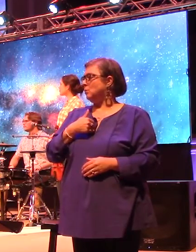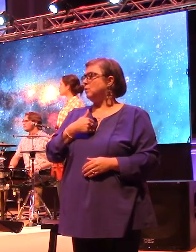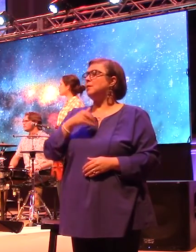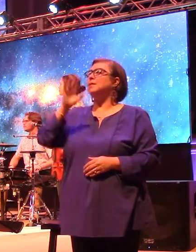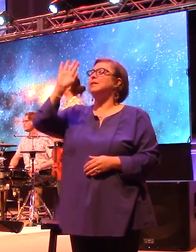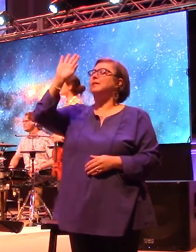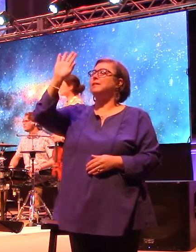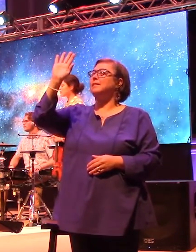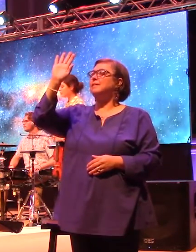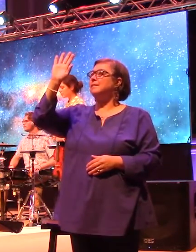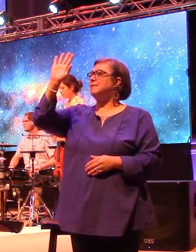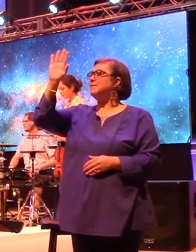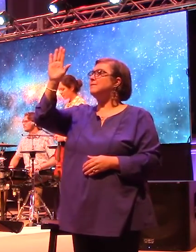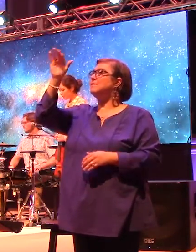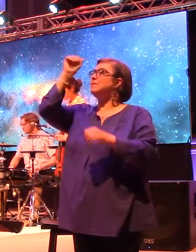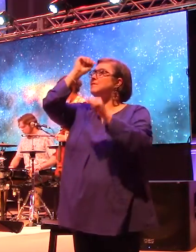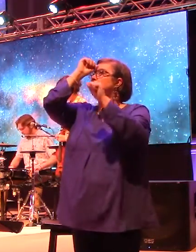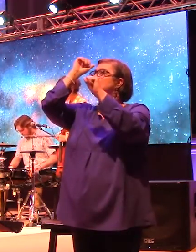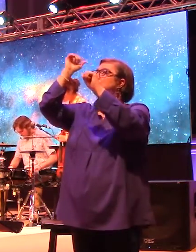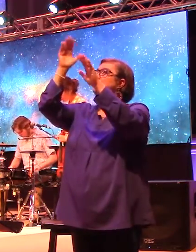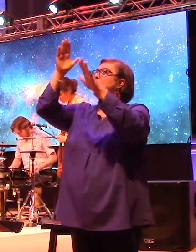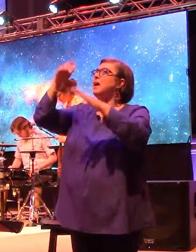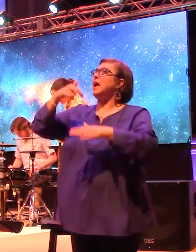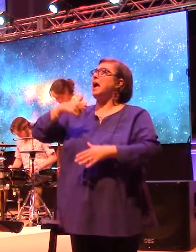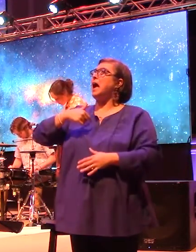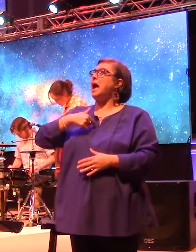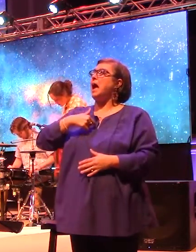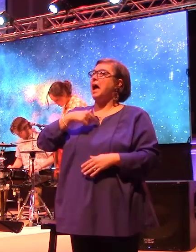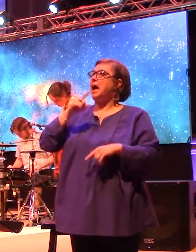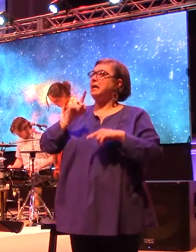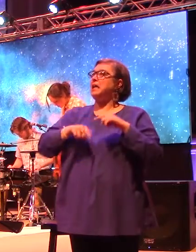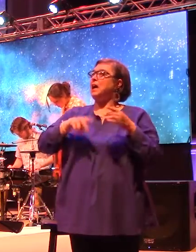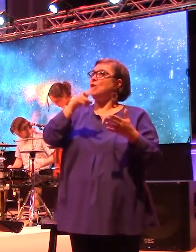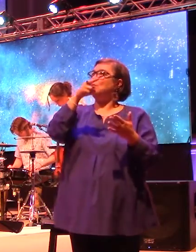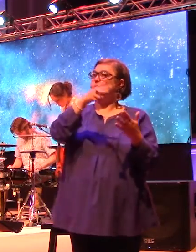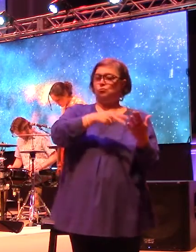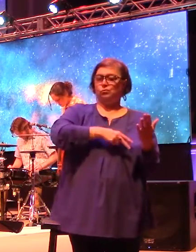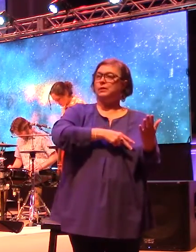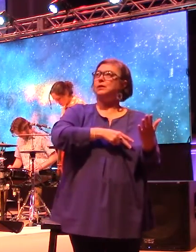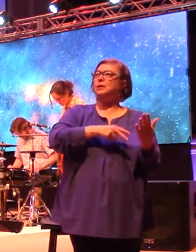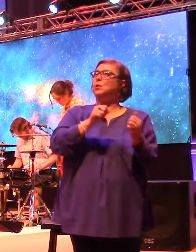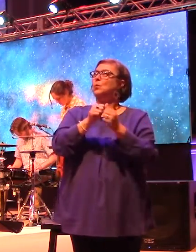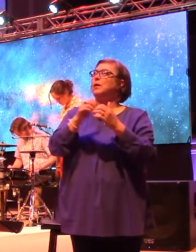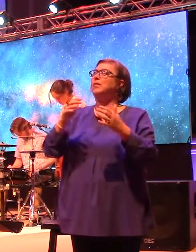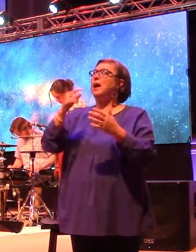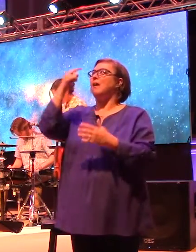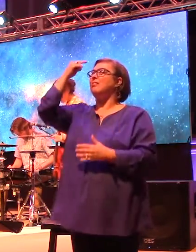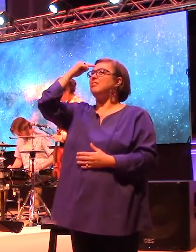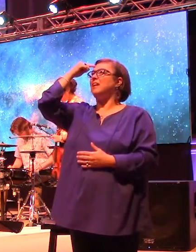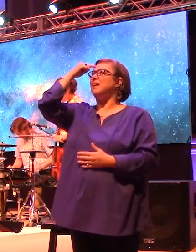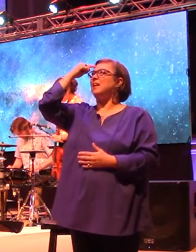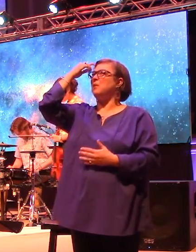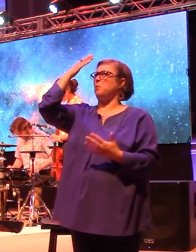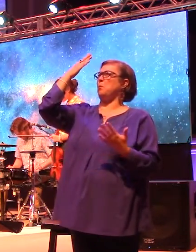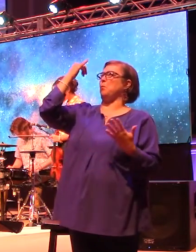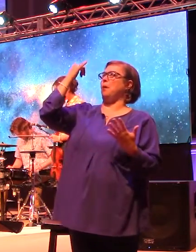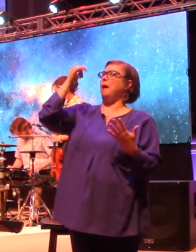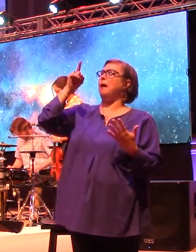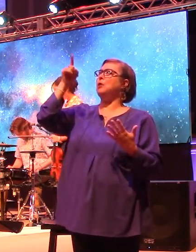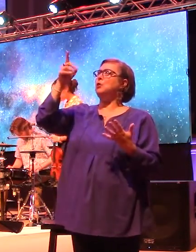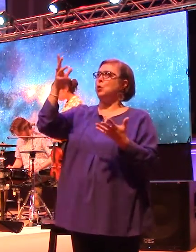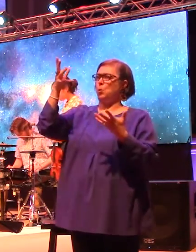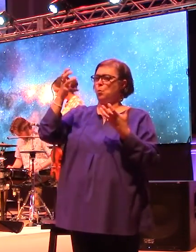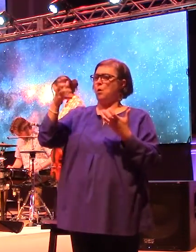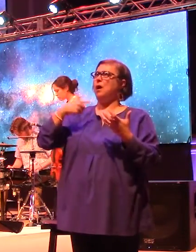Father, I never can read that without thinking why you want us